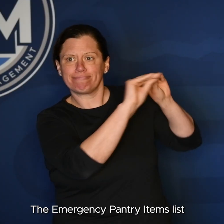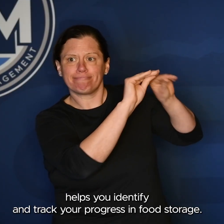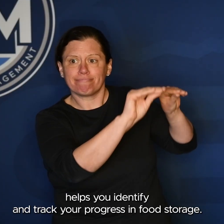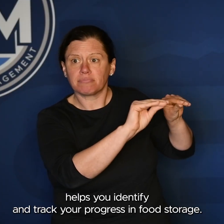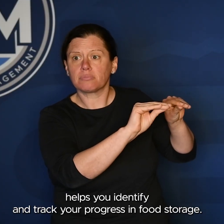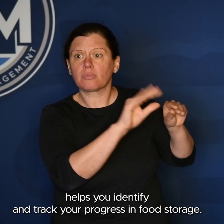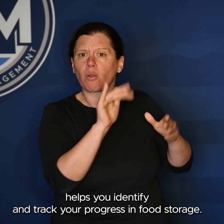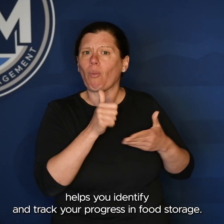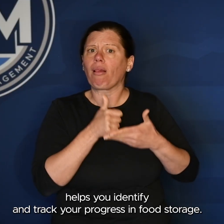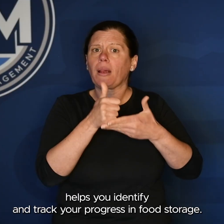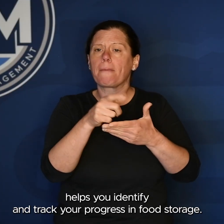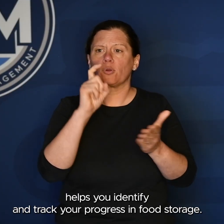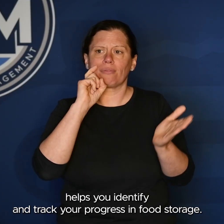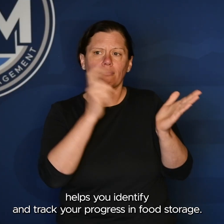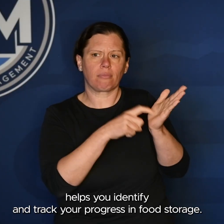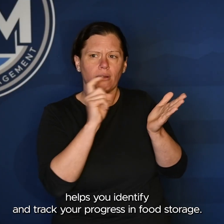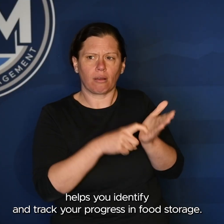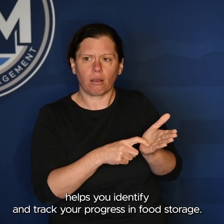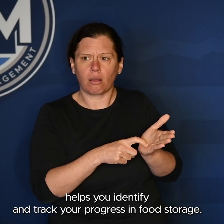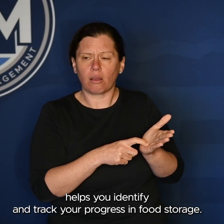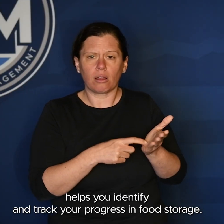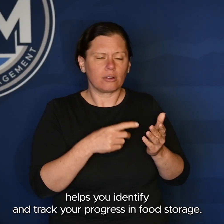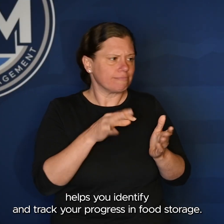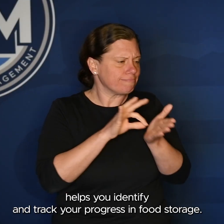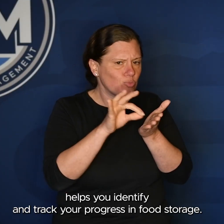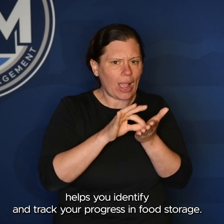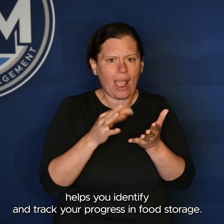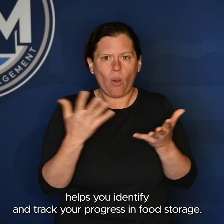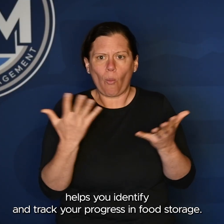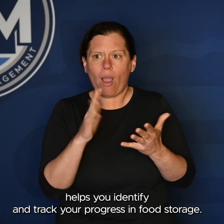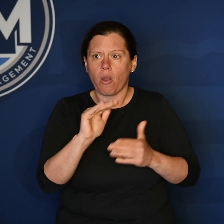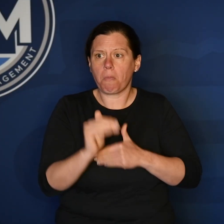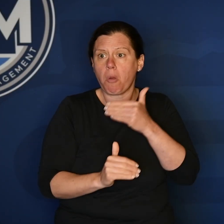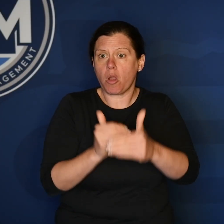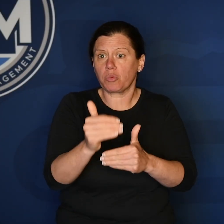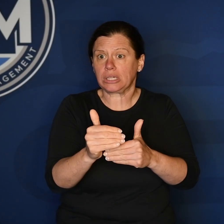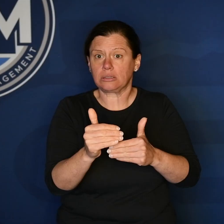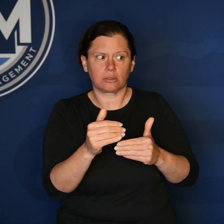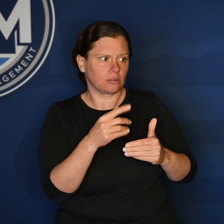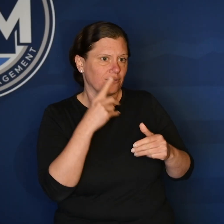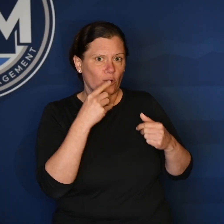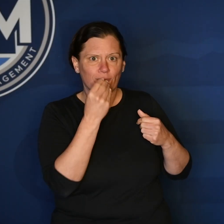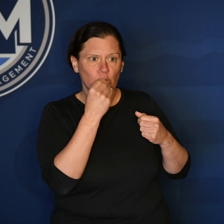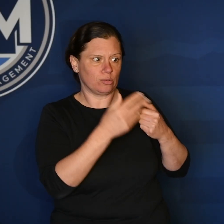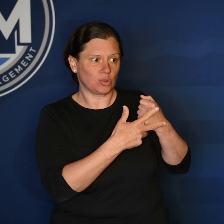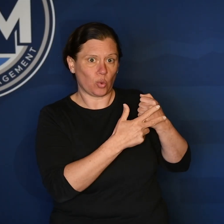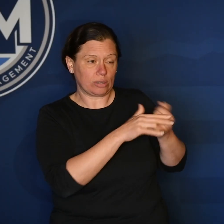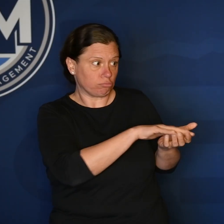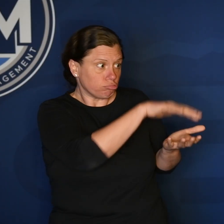list helps you identify and track your progress in food storage.